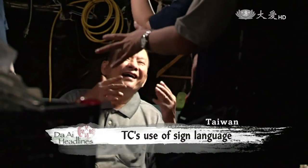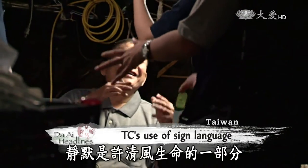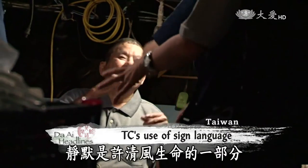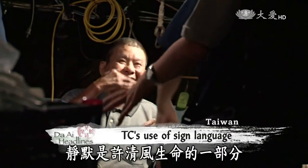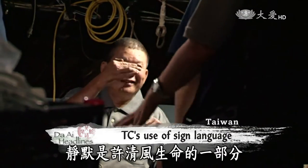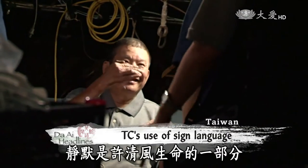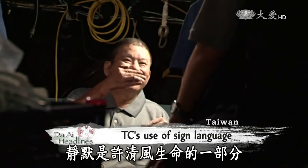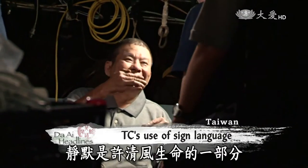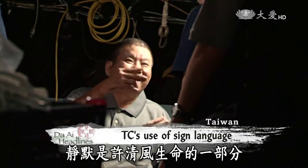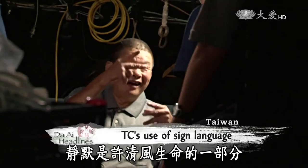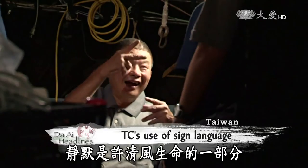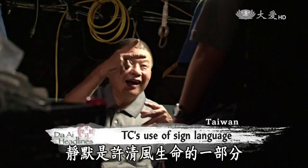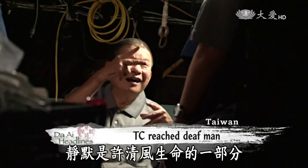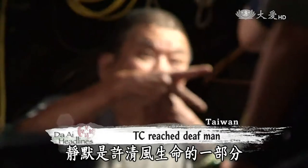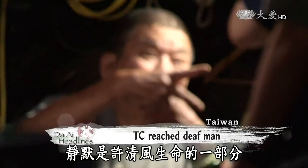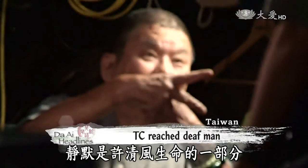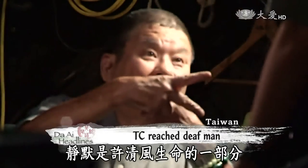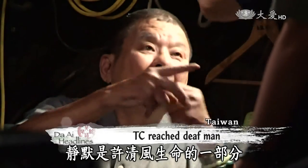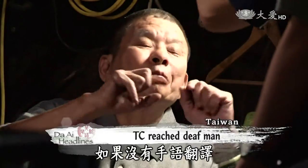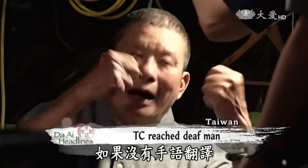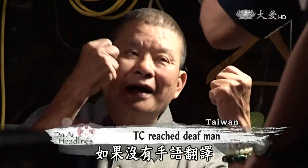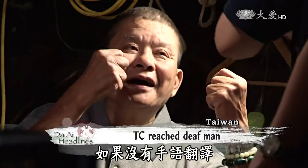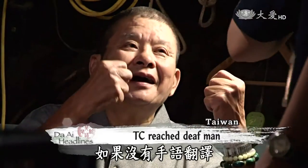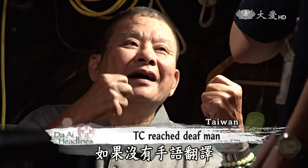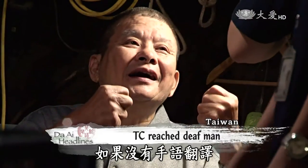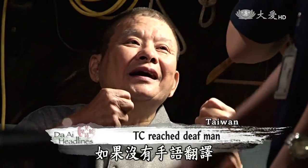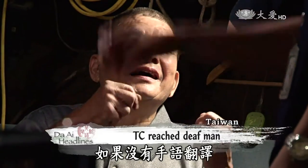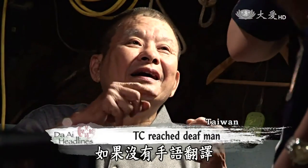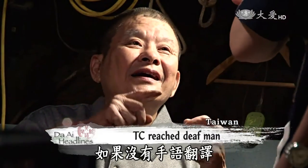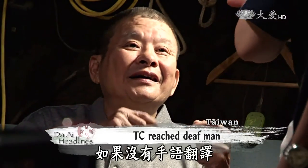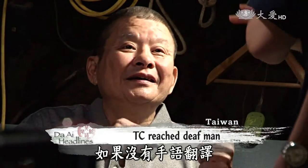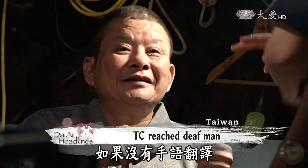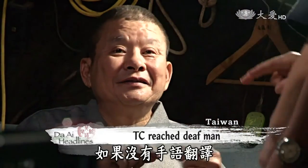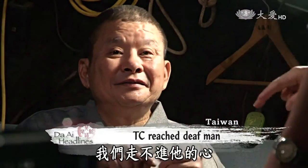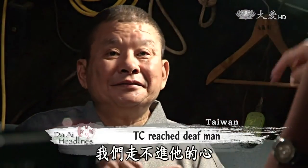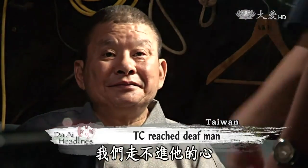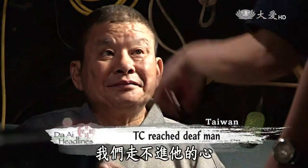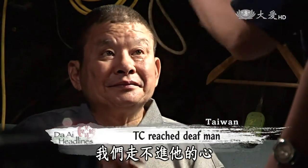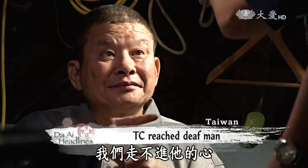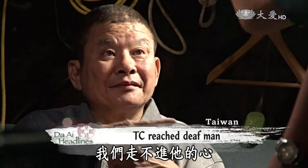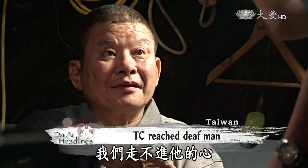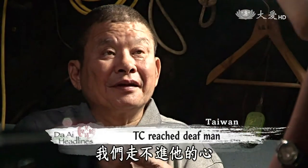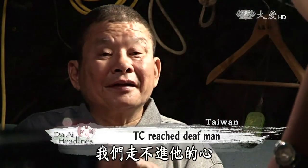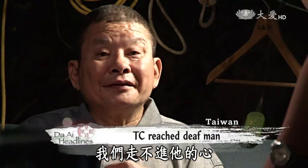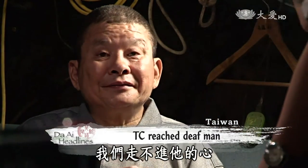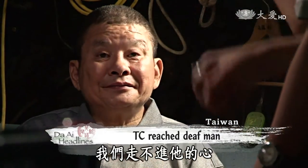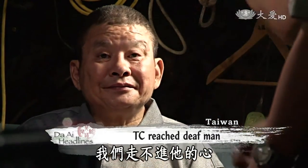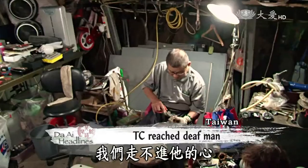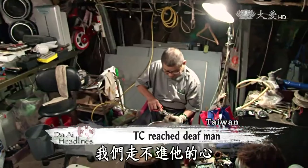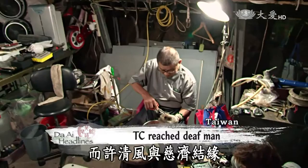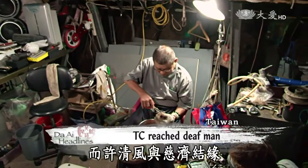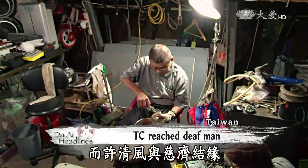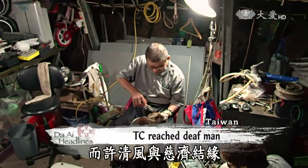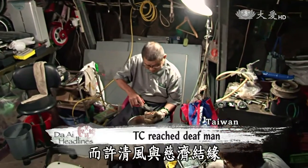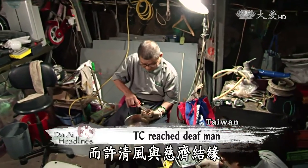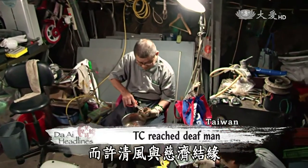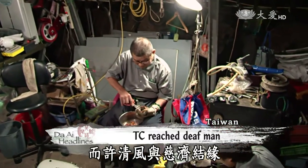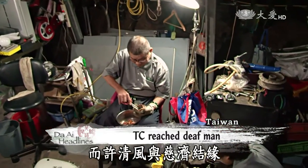Silence is part of Xu Qingfeng's life. Without sign language interpretation, we would not be able to reach his heart. Xu's relationship with Tzu